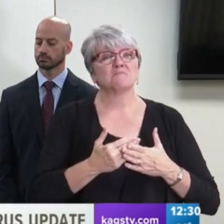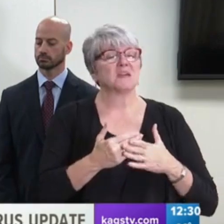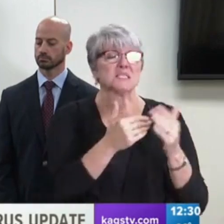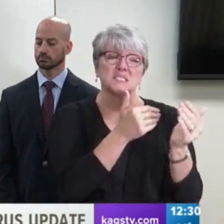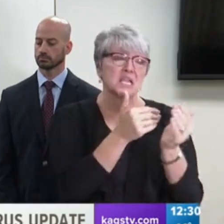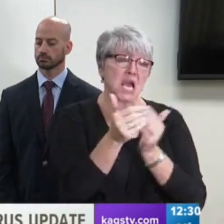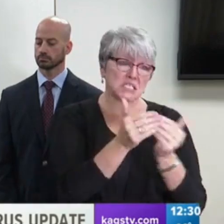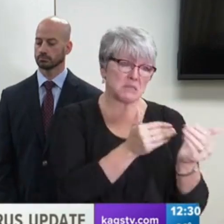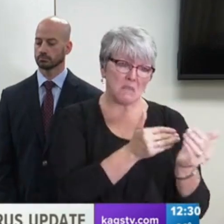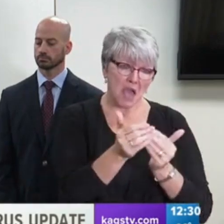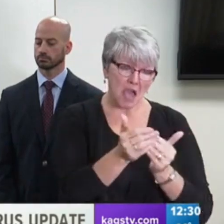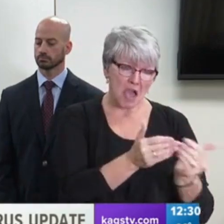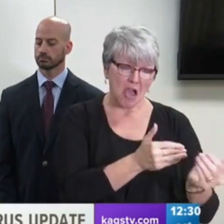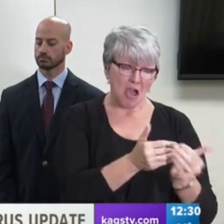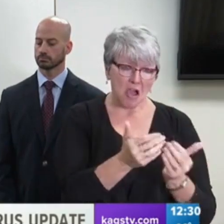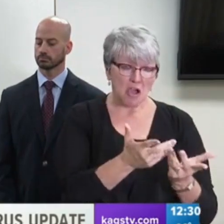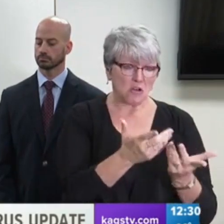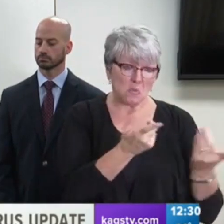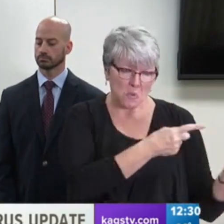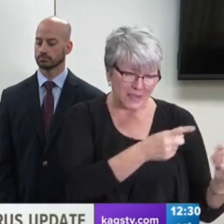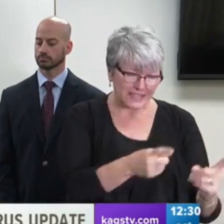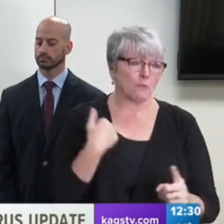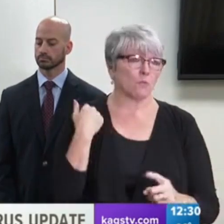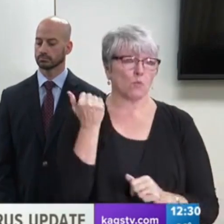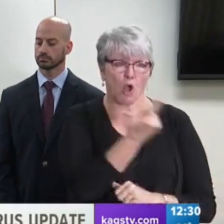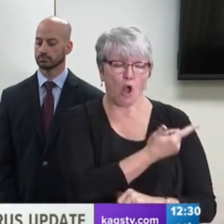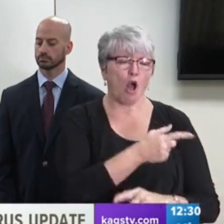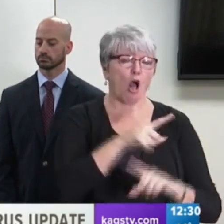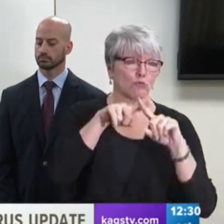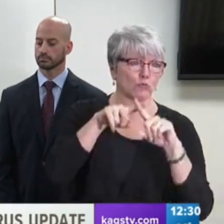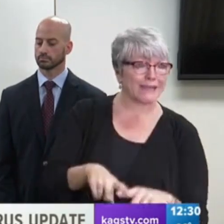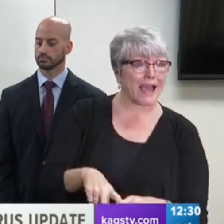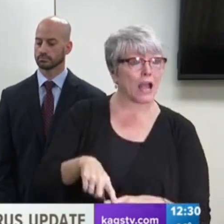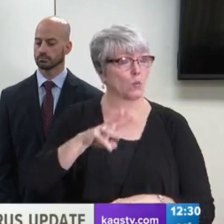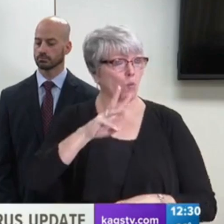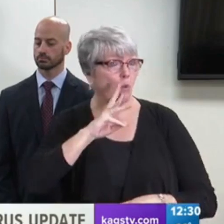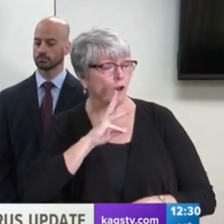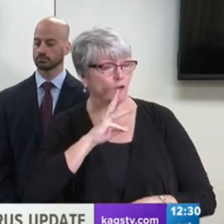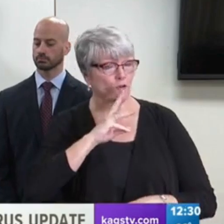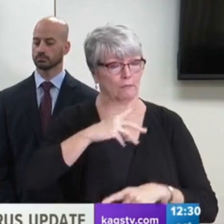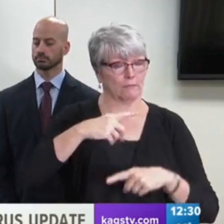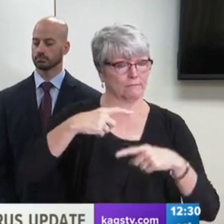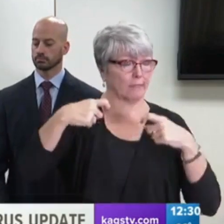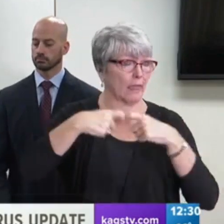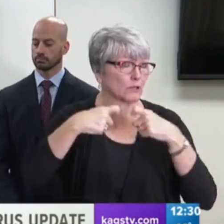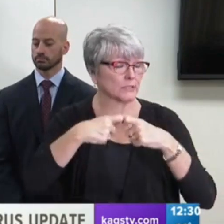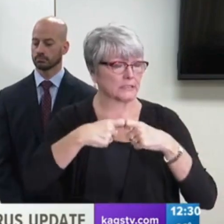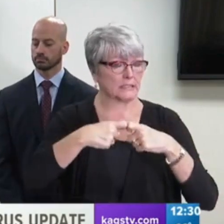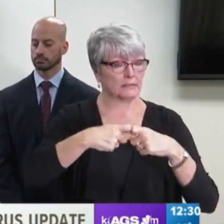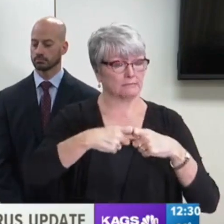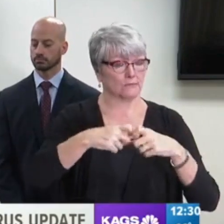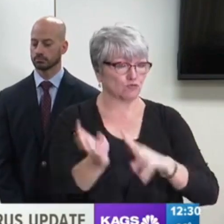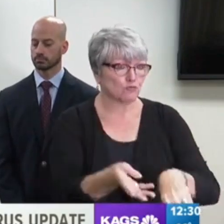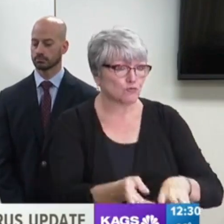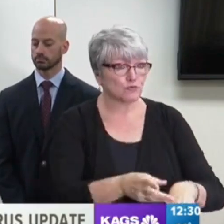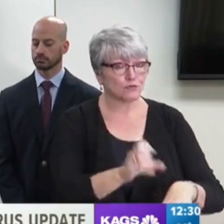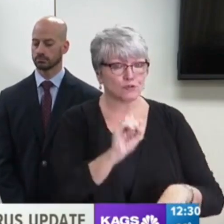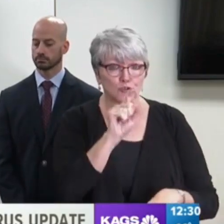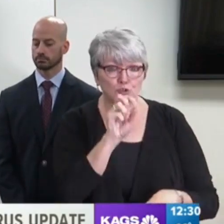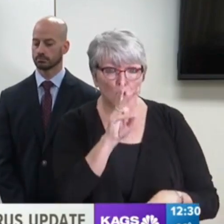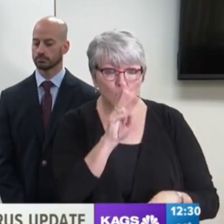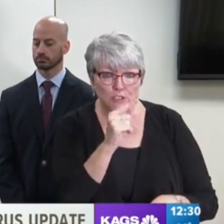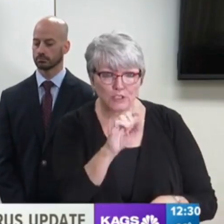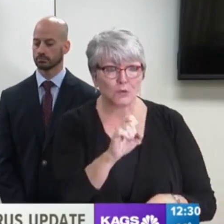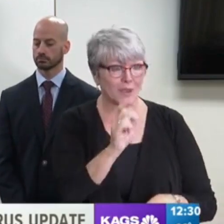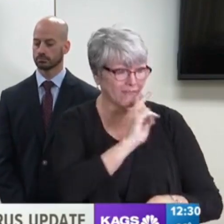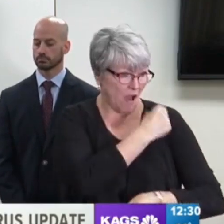how, you know, we all rely on water, electricity, sewer. We need to know that we have